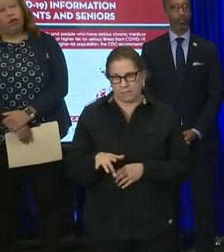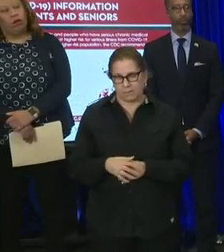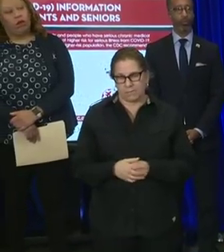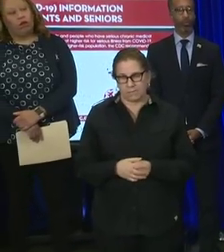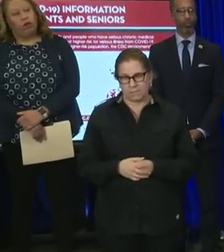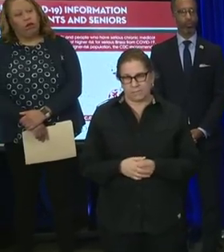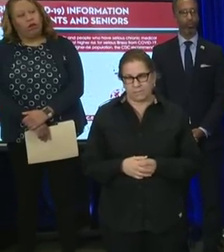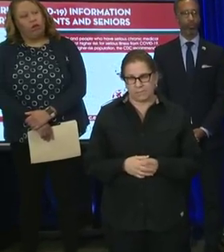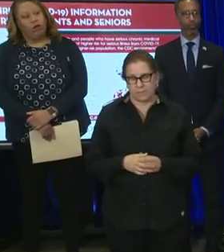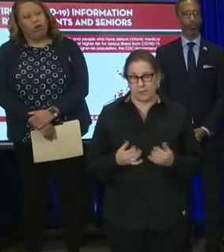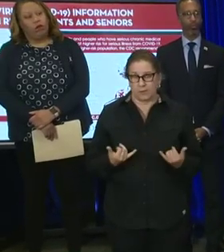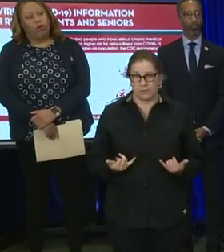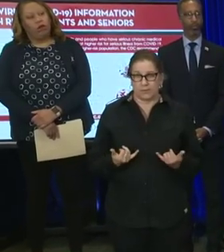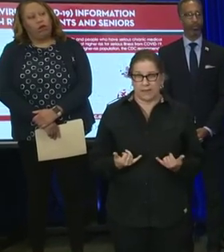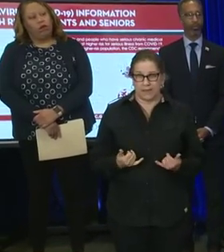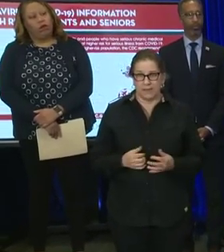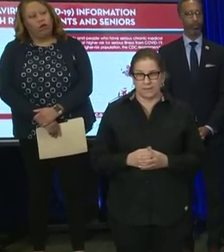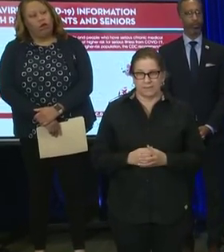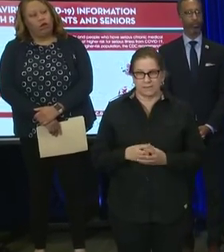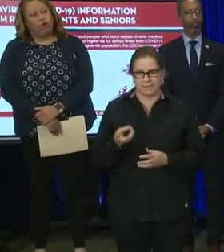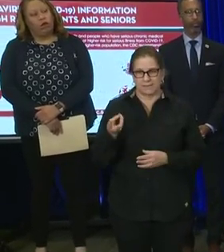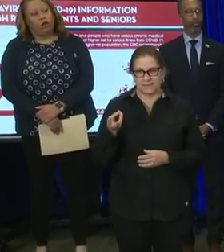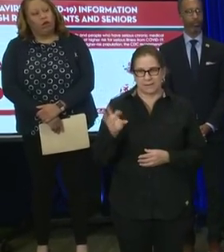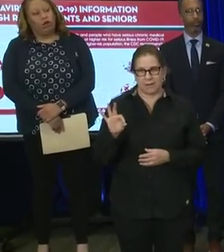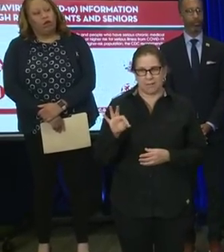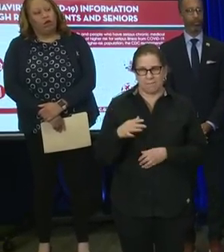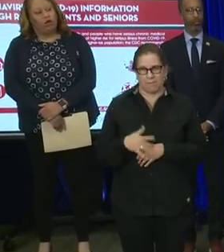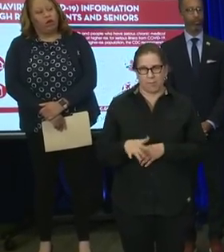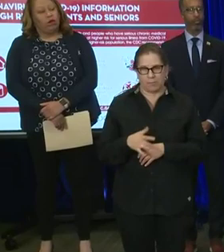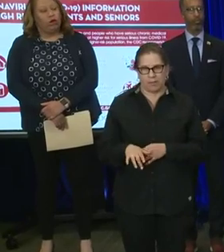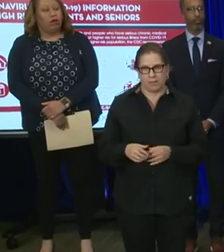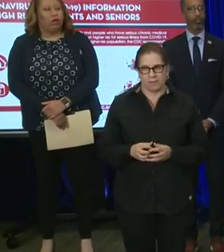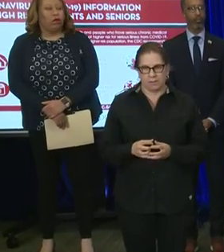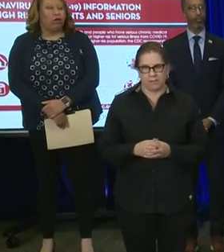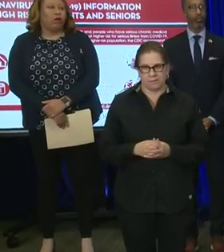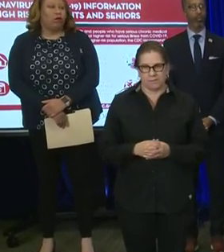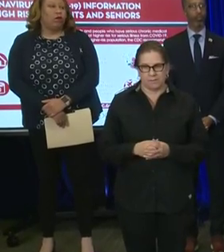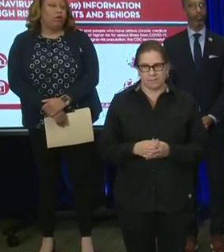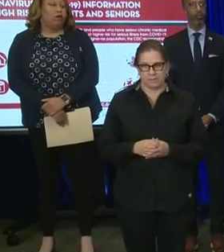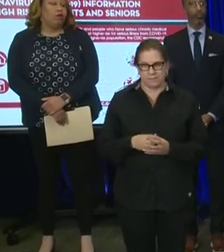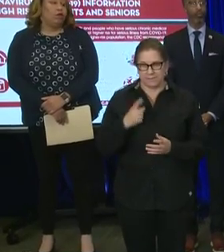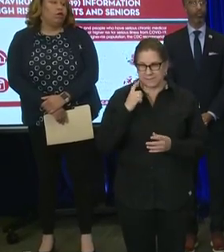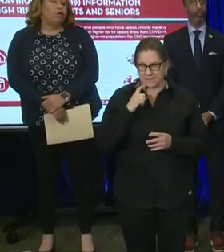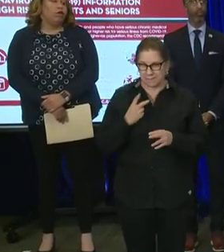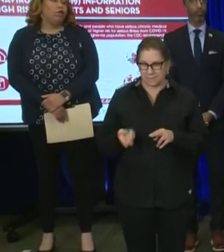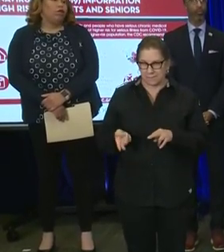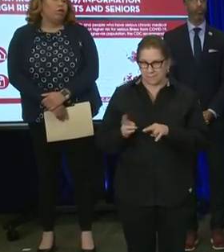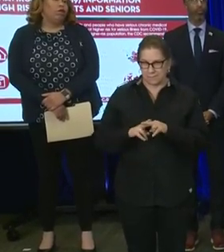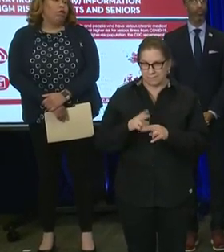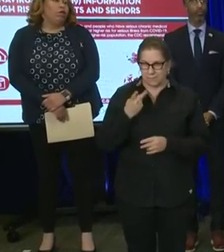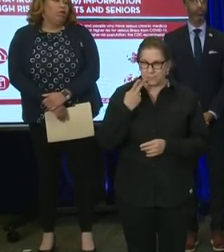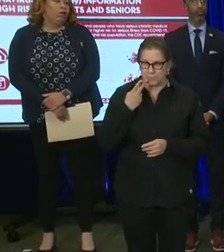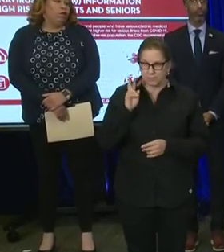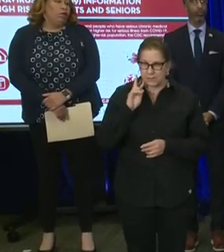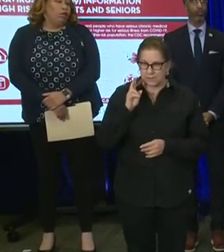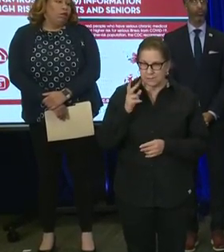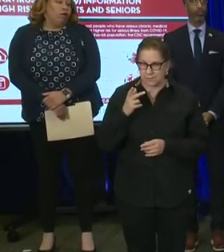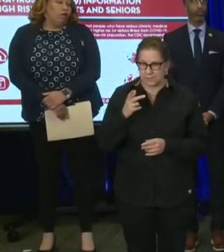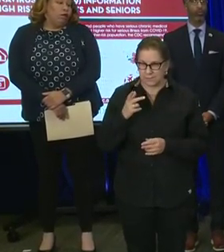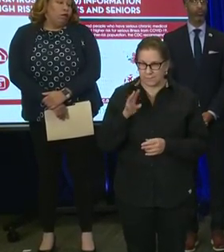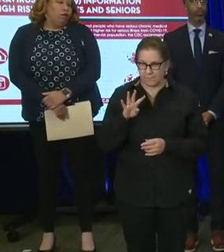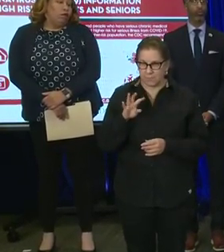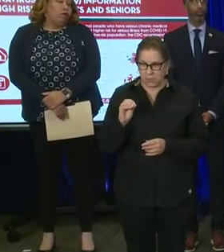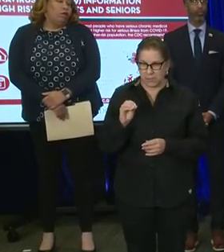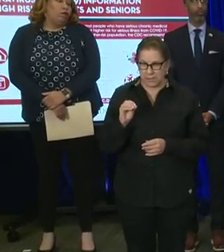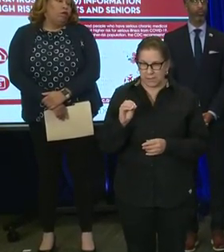69 of those beds are available, and that has increased over the past 2 days. 2 days ago, there were 40 that were available. So there's